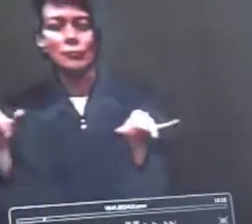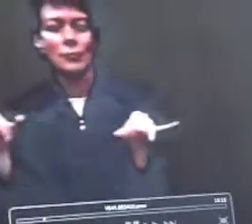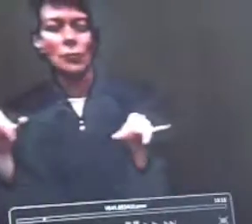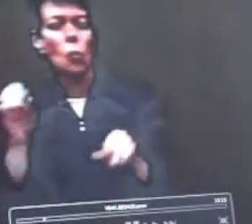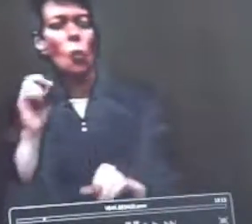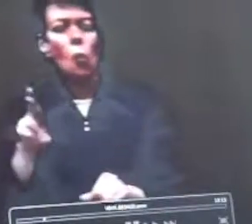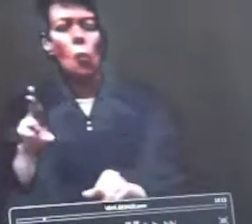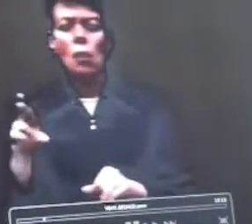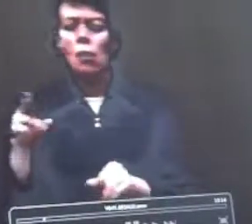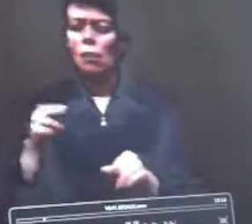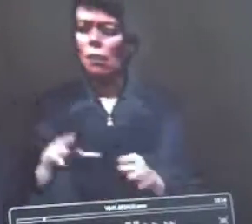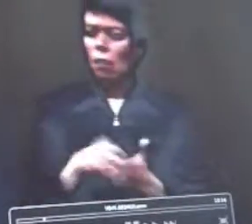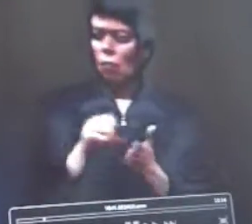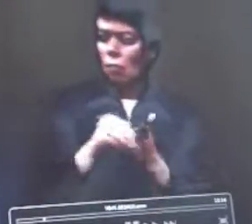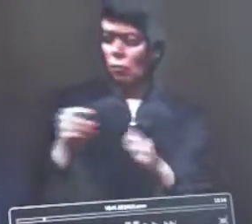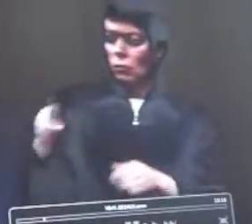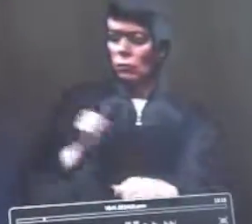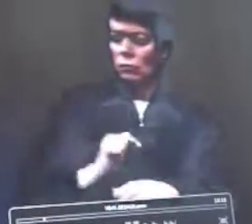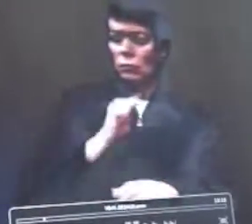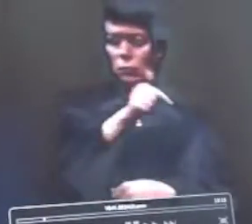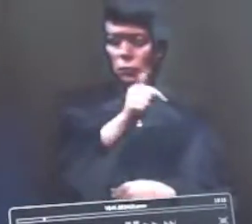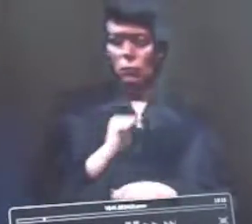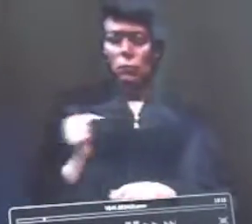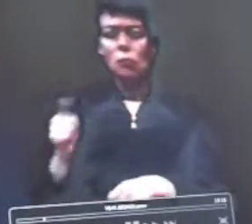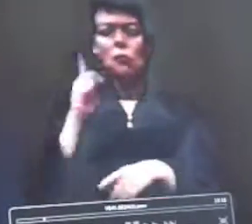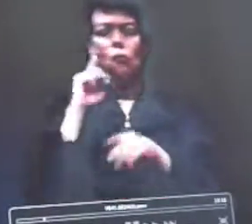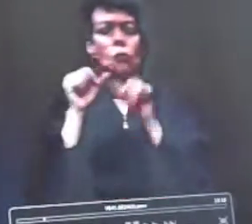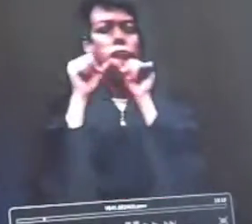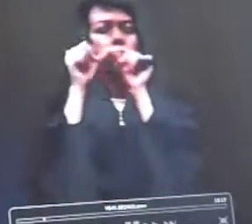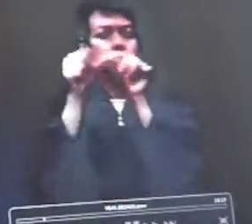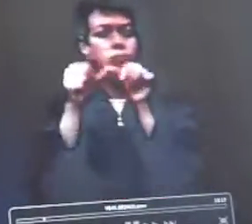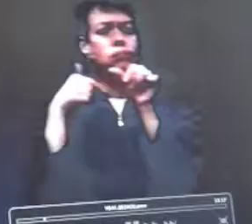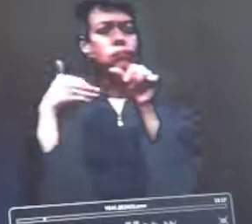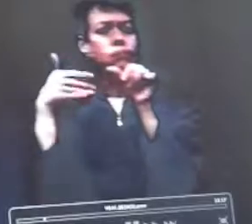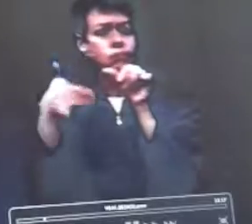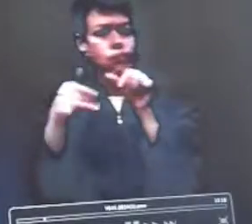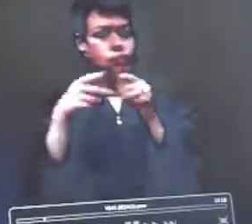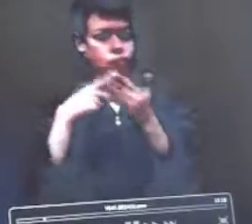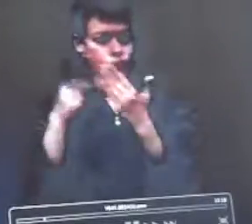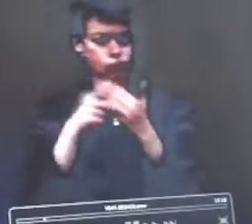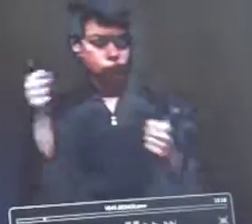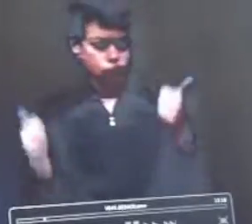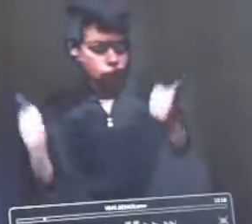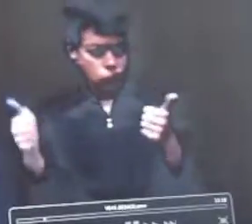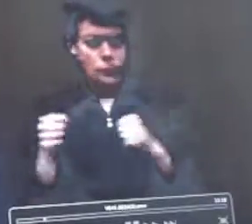Some were teaching it from the beginning, or were they learning it throughout the entire course?